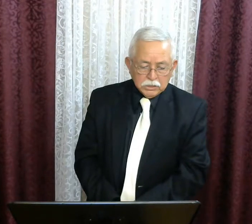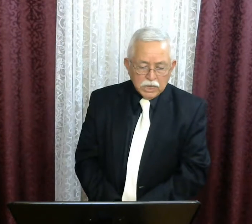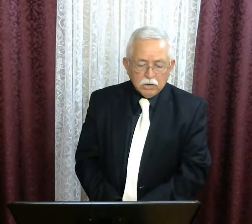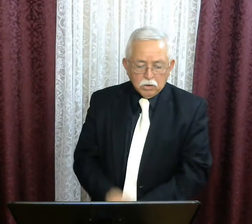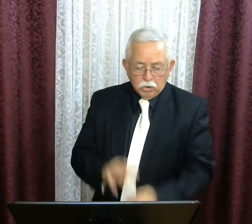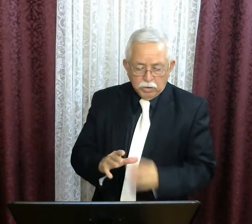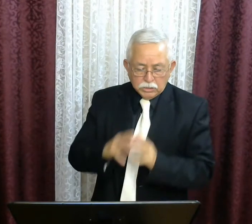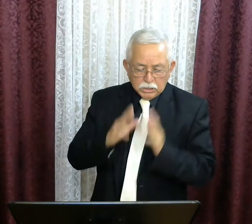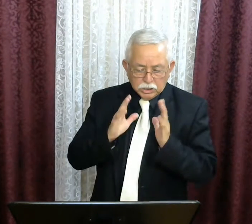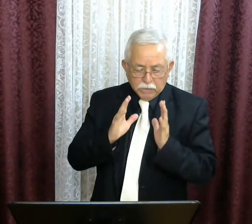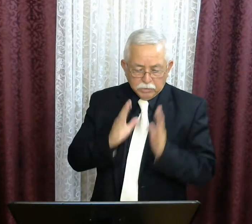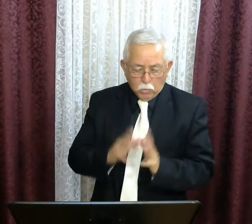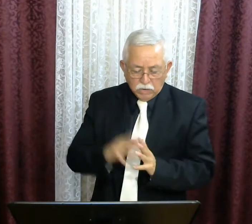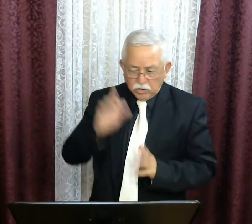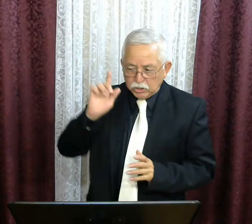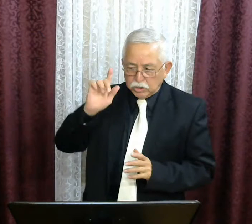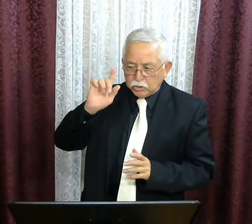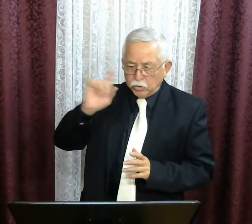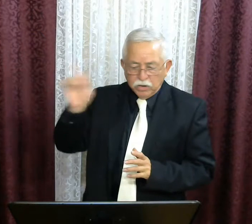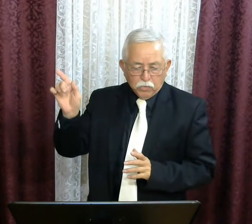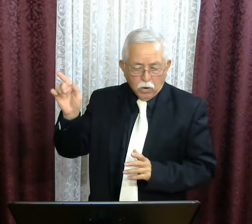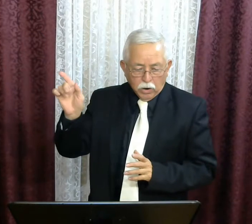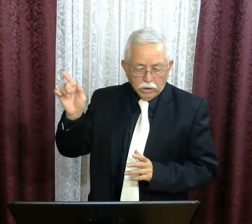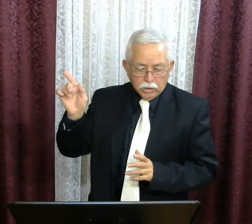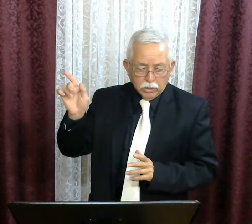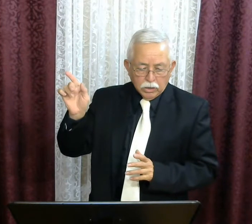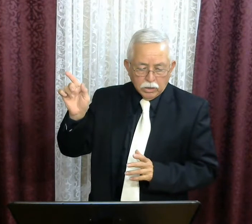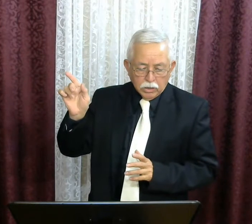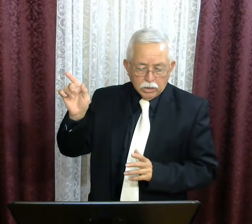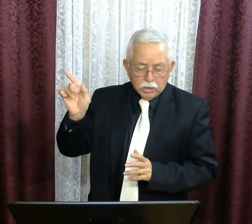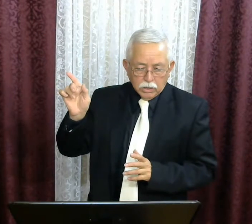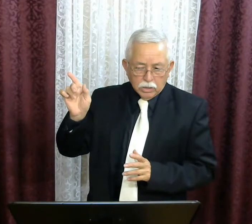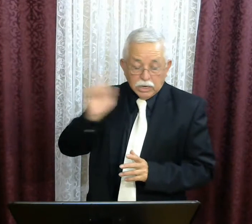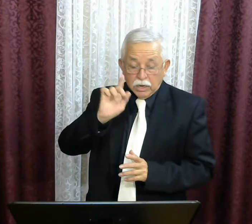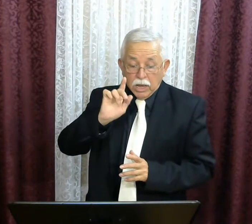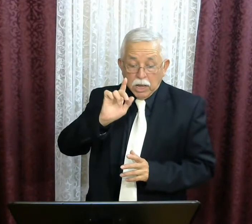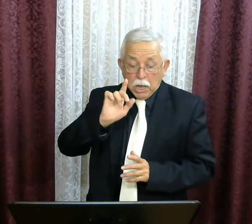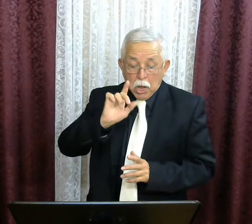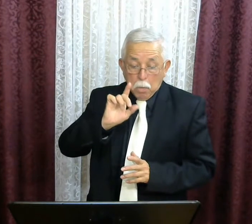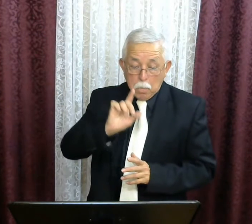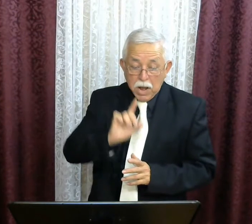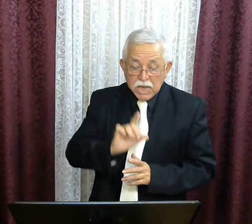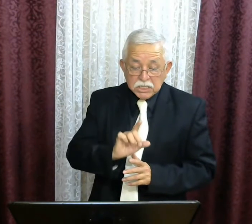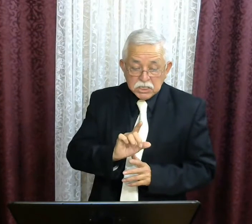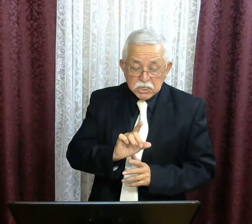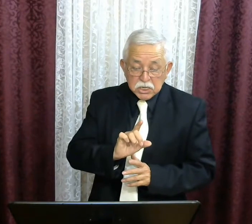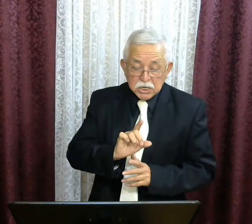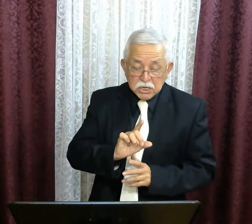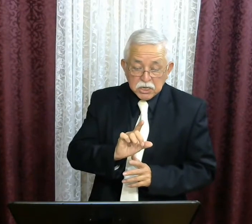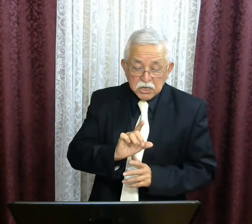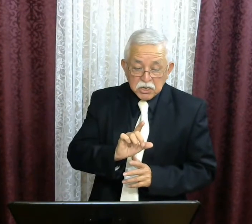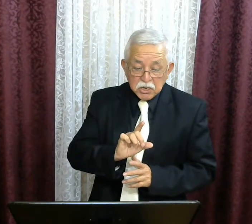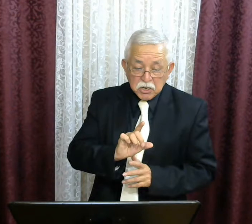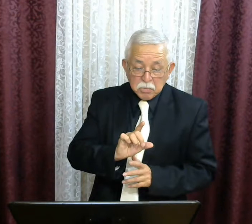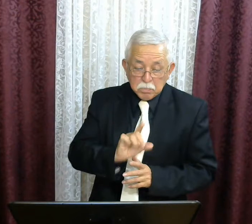2 Corinthians chapter 1, verse 3 and 4. Say, blessed be